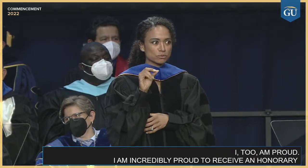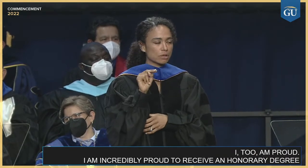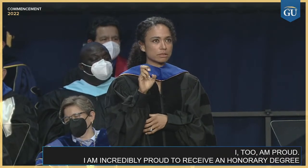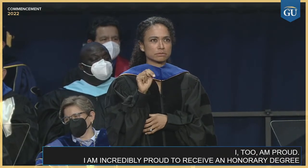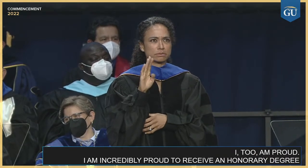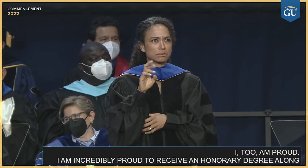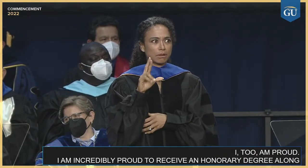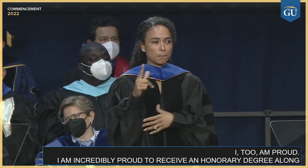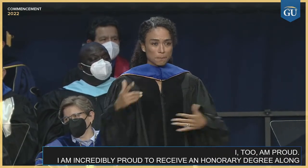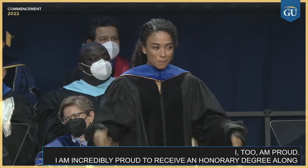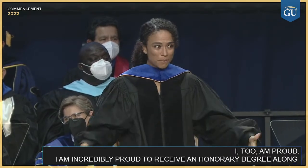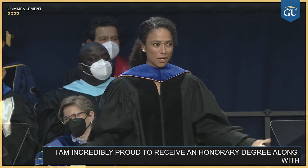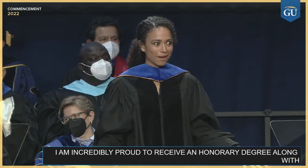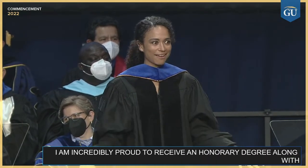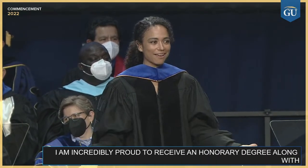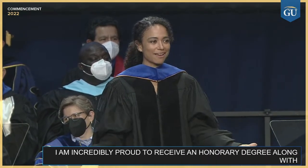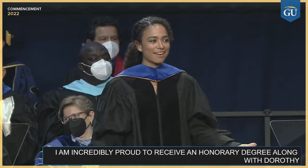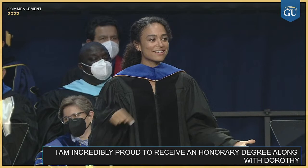Carl Cronenberg.